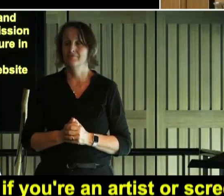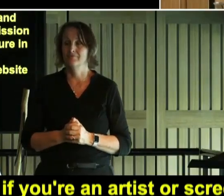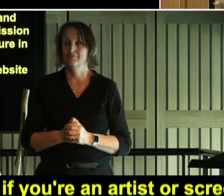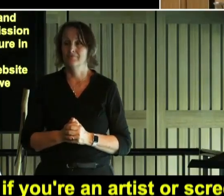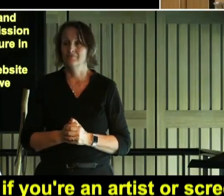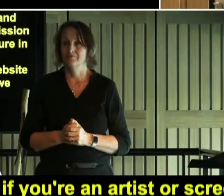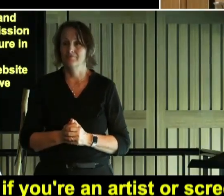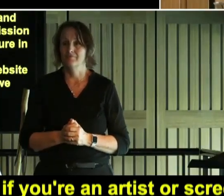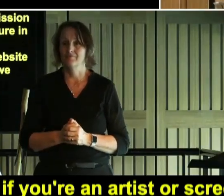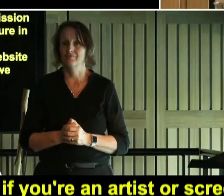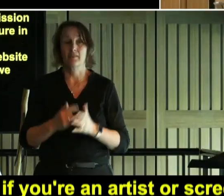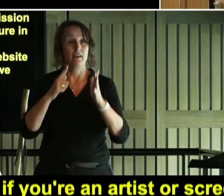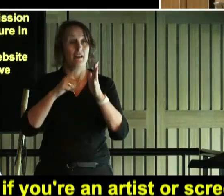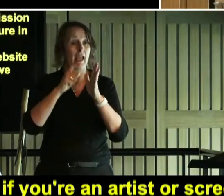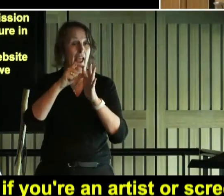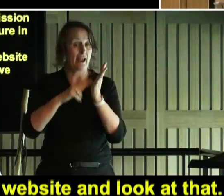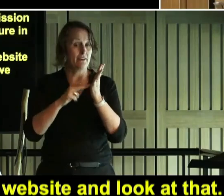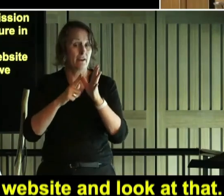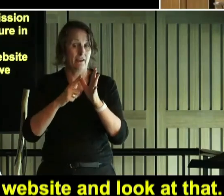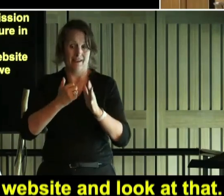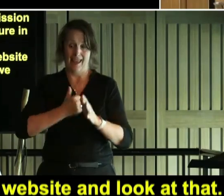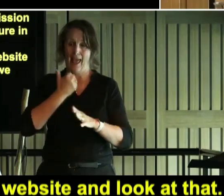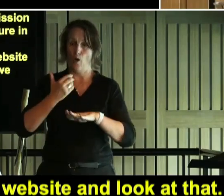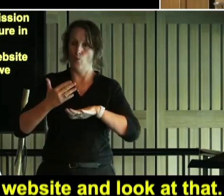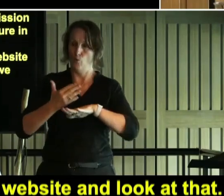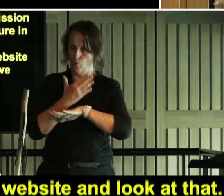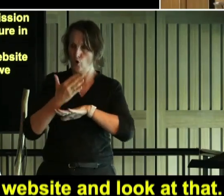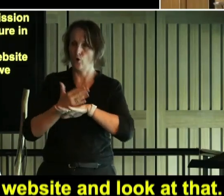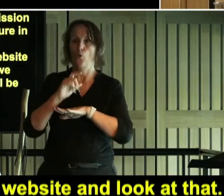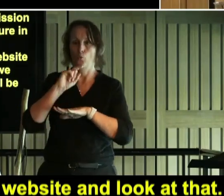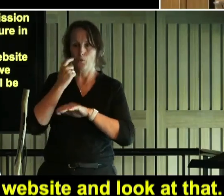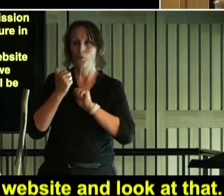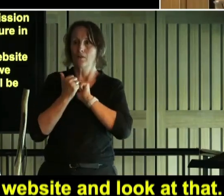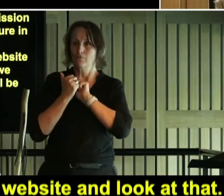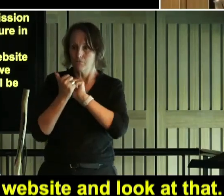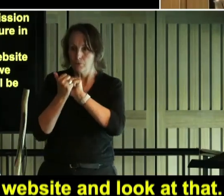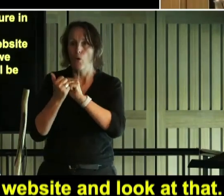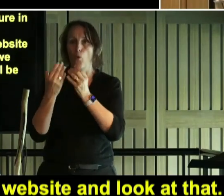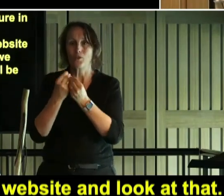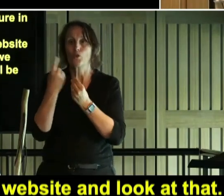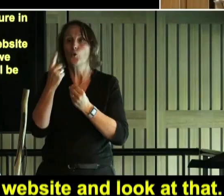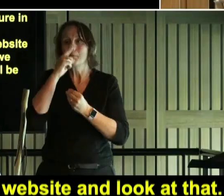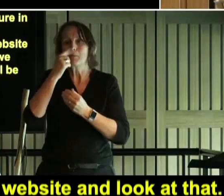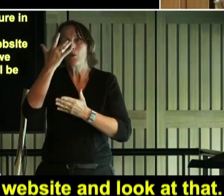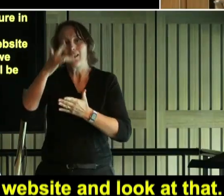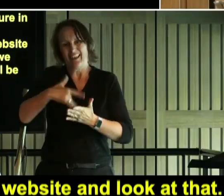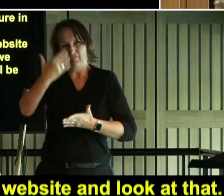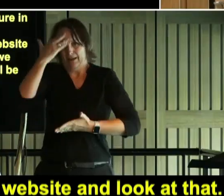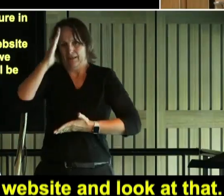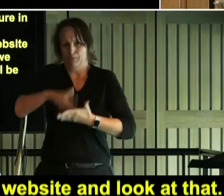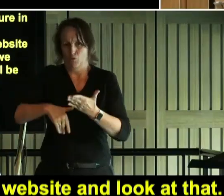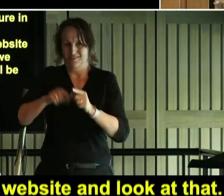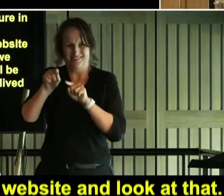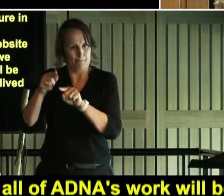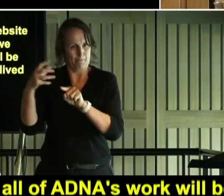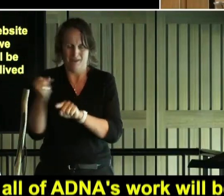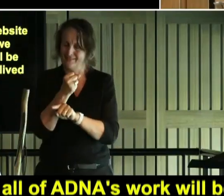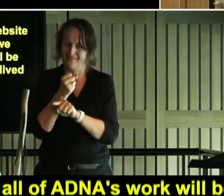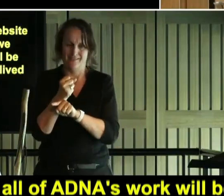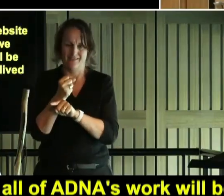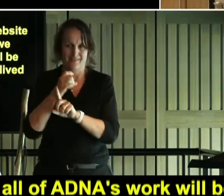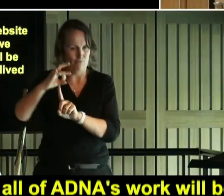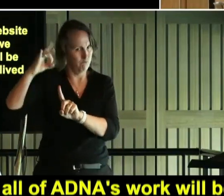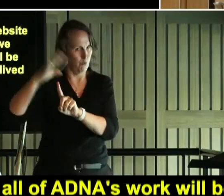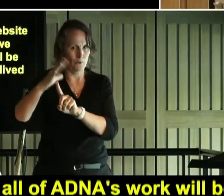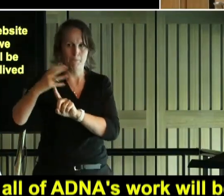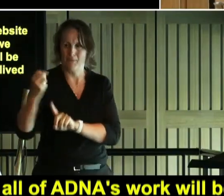that all of ADNA's work will be produced in collaboration with people with lived experience, and that's a key criteria in everything.